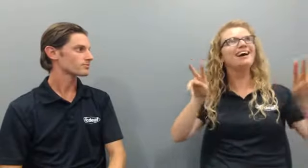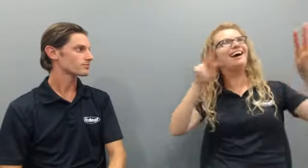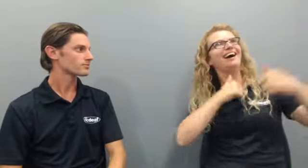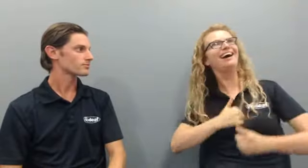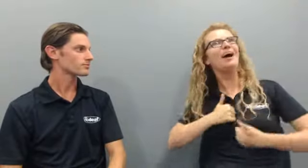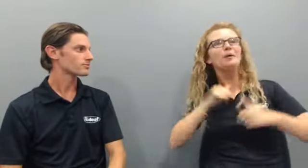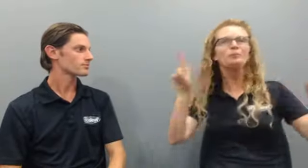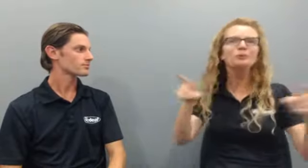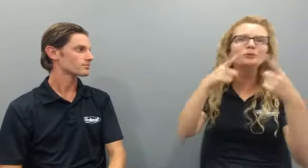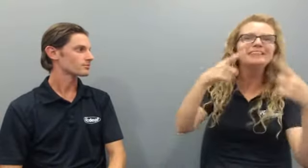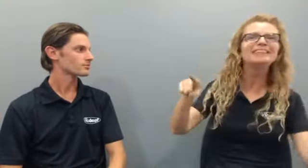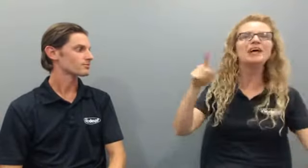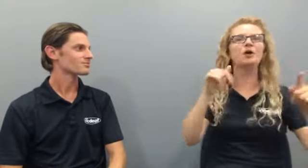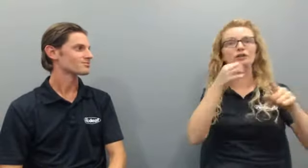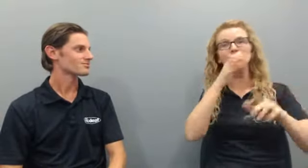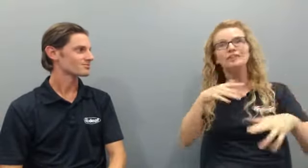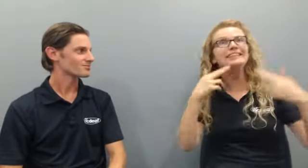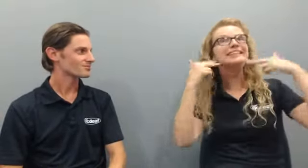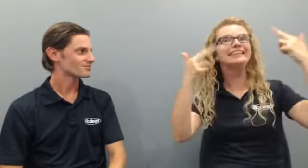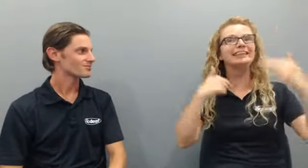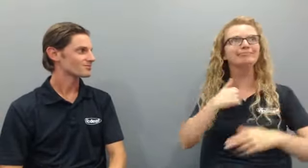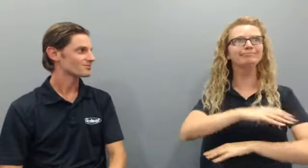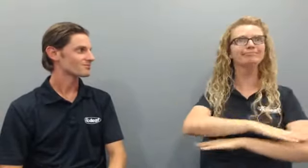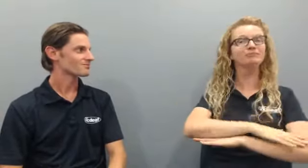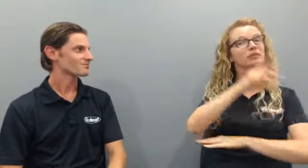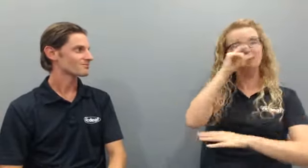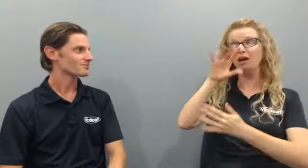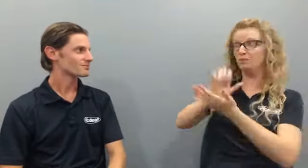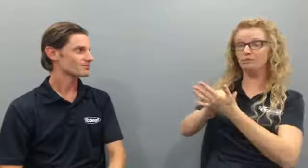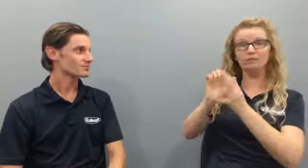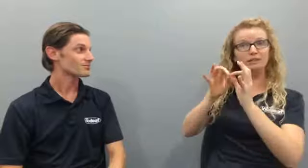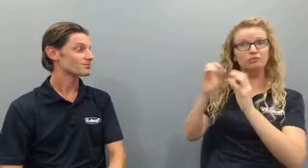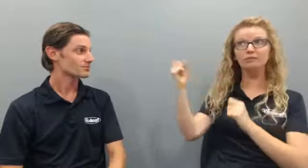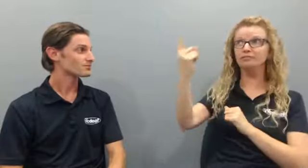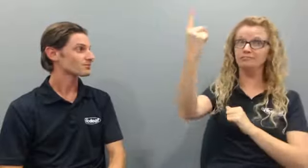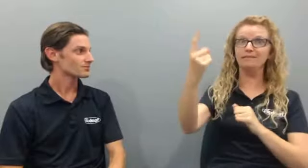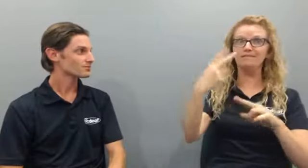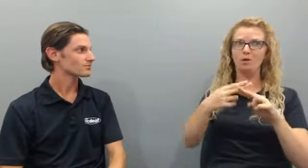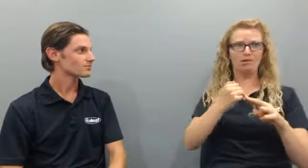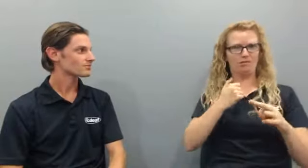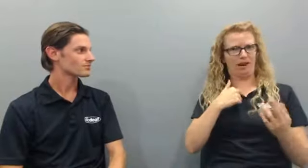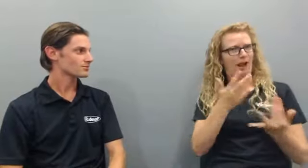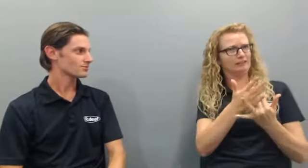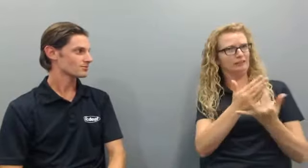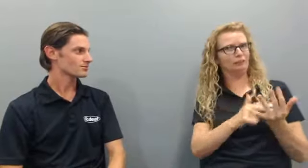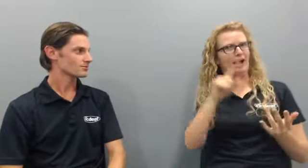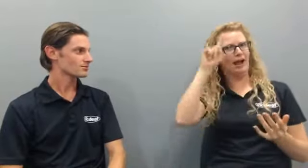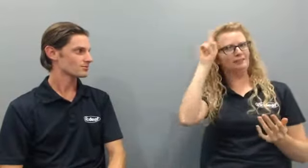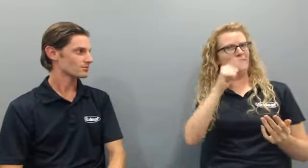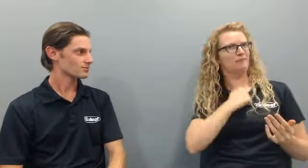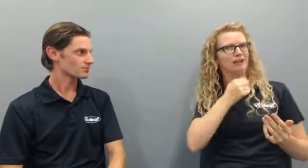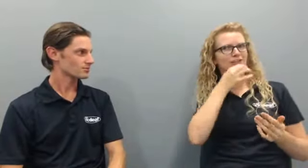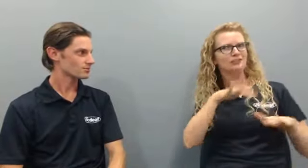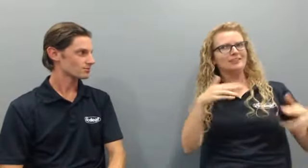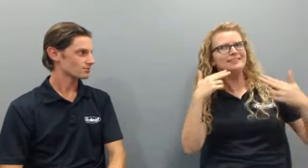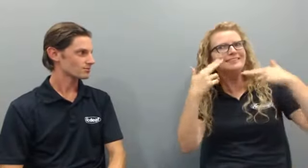the audience board and seeing all the other parents enjoying the tunes that your children are singing, you can have interpreters